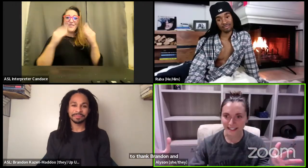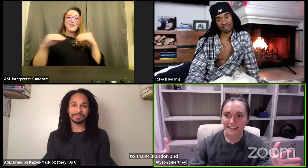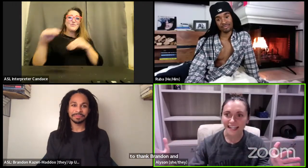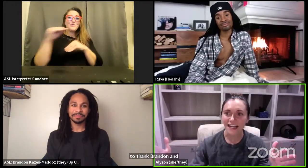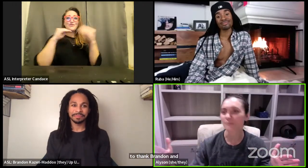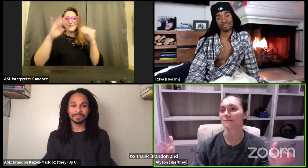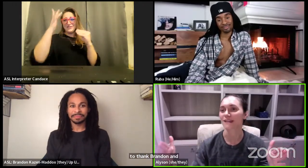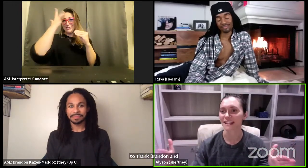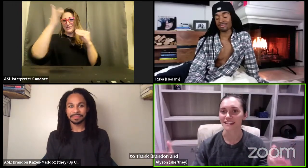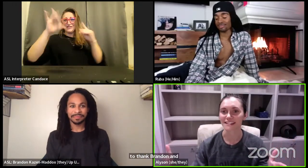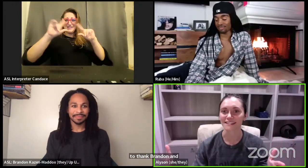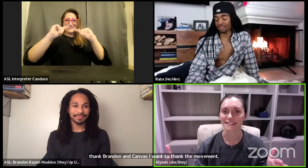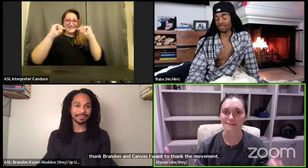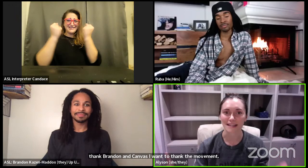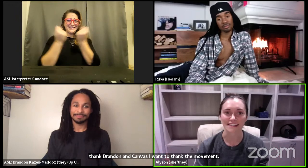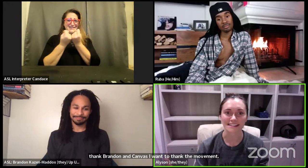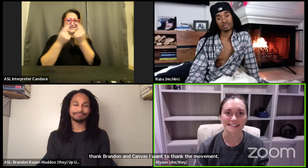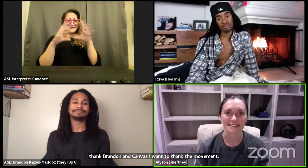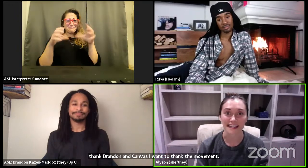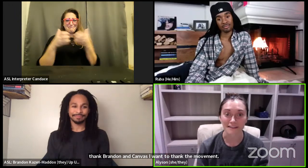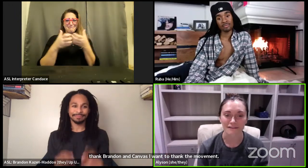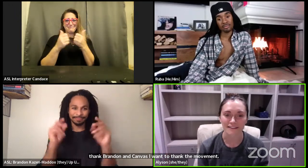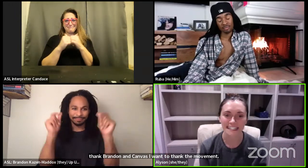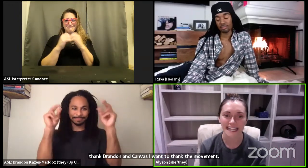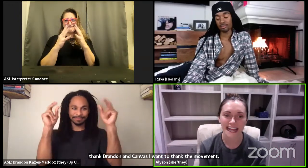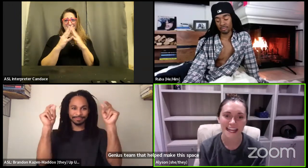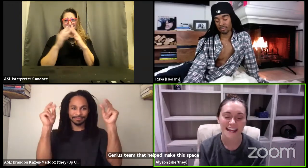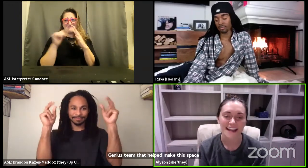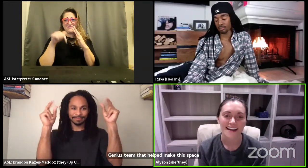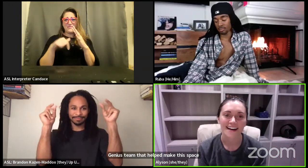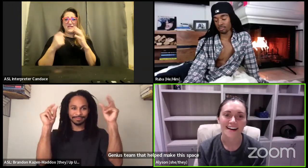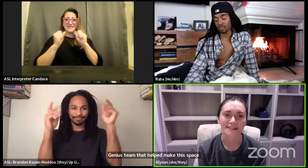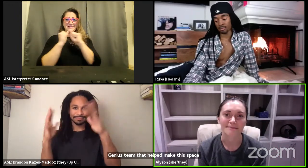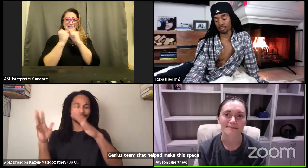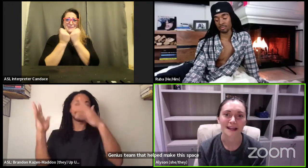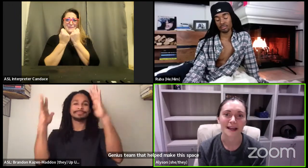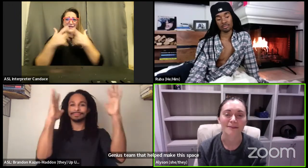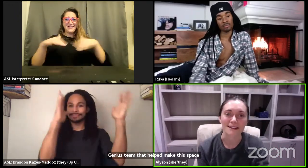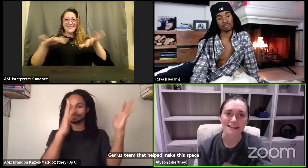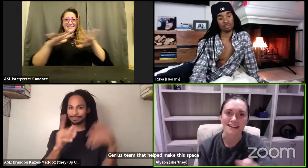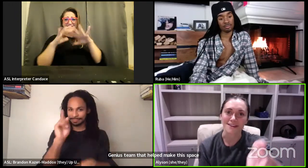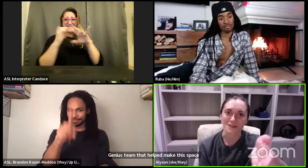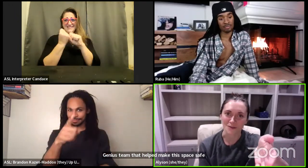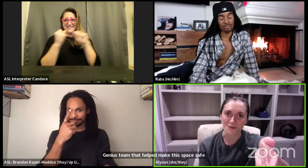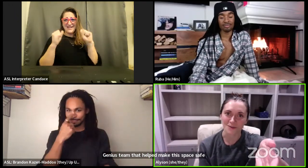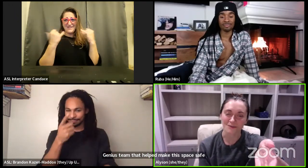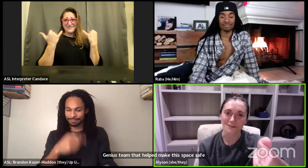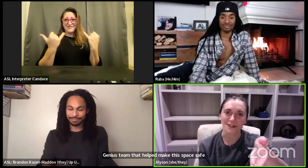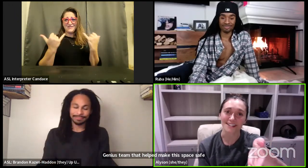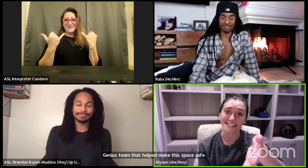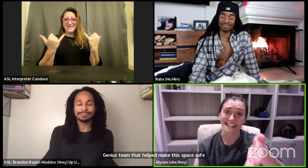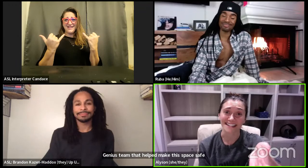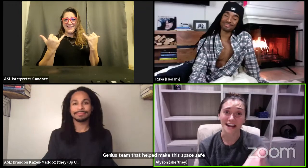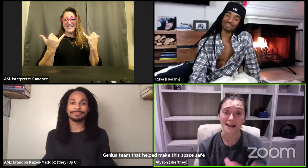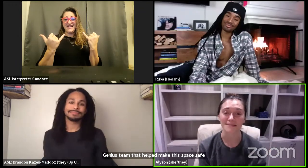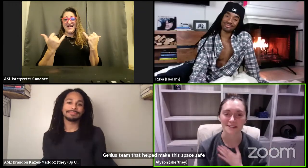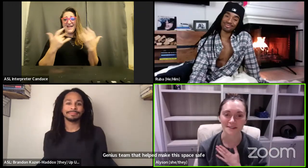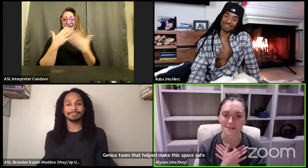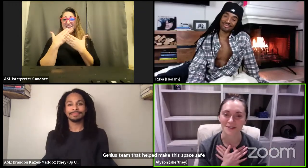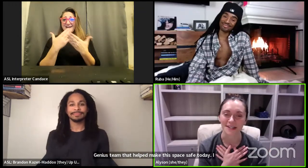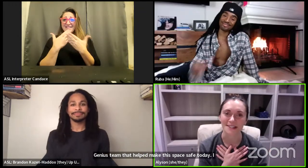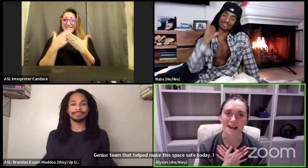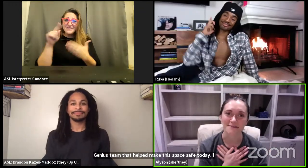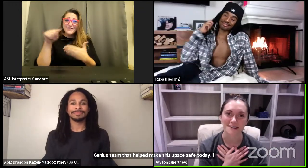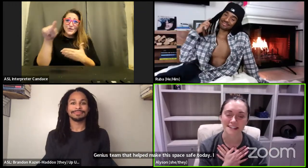team that helped make this space safe today. I want to thank you for taking time